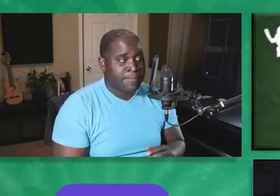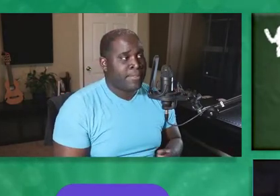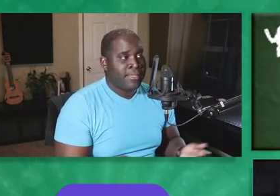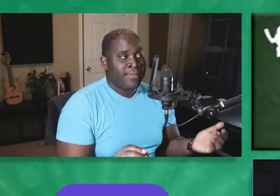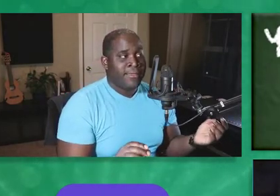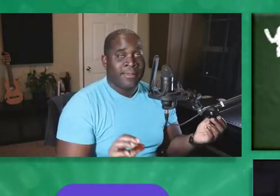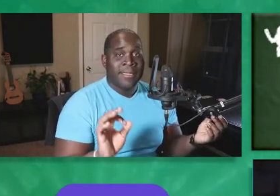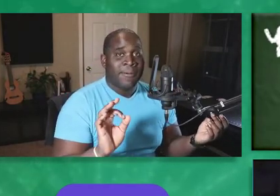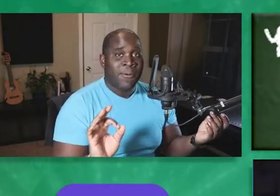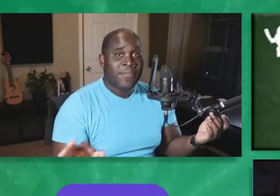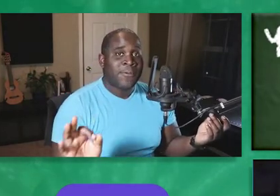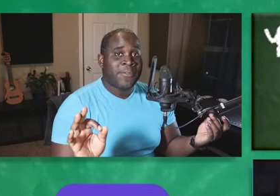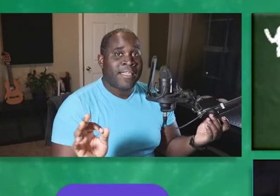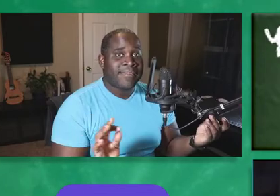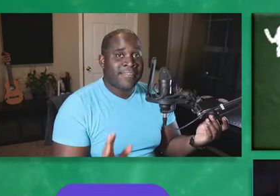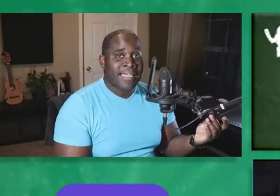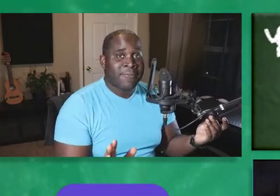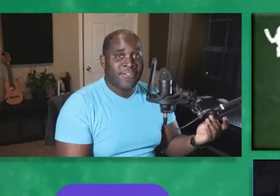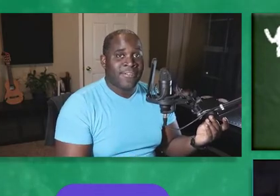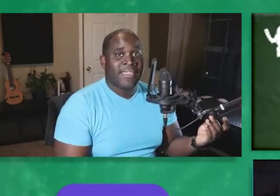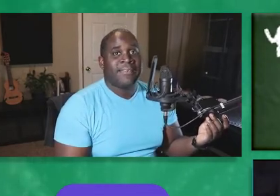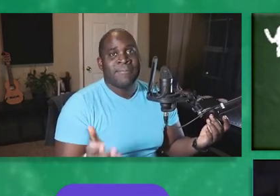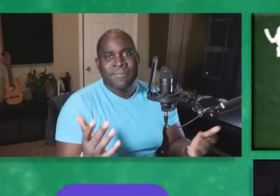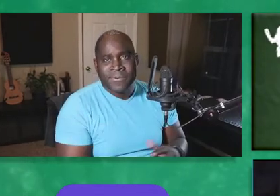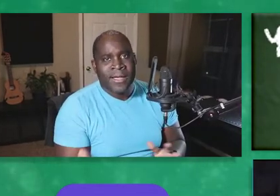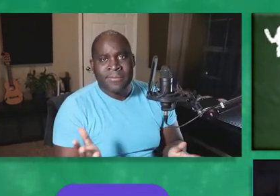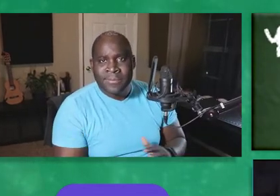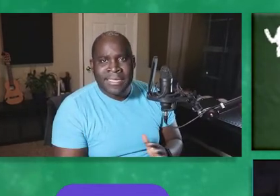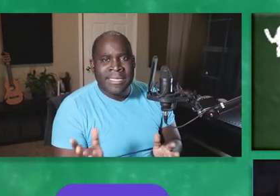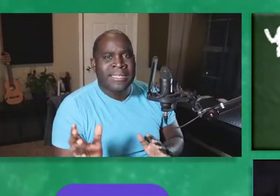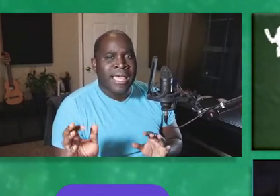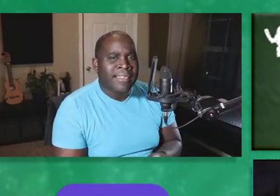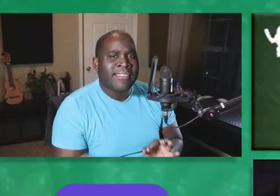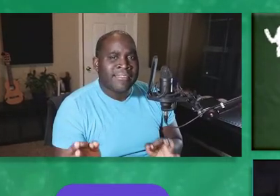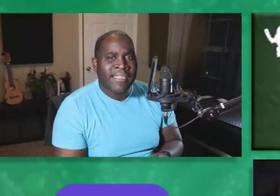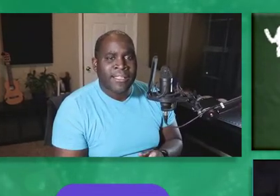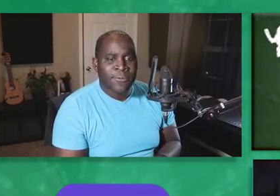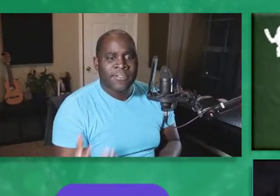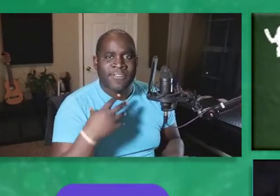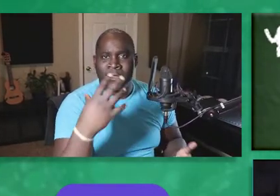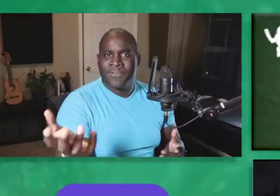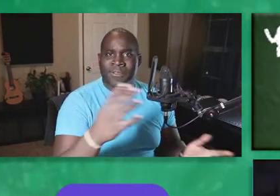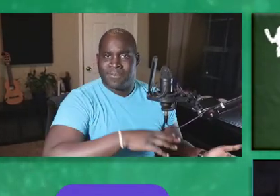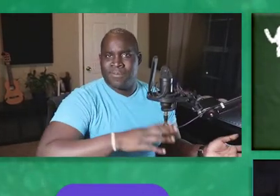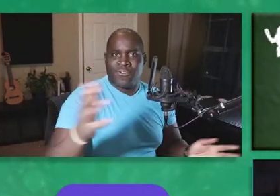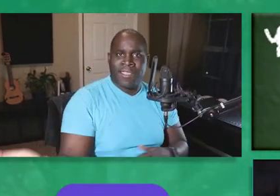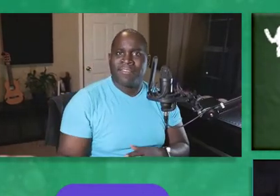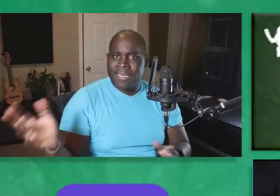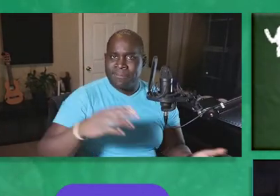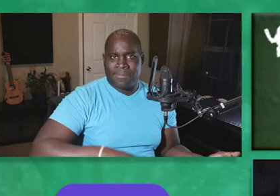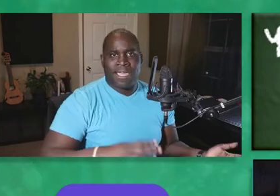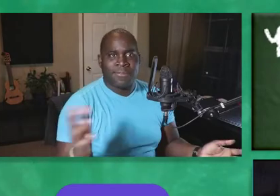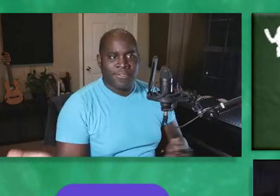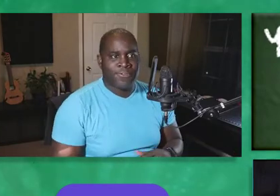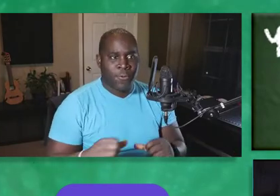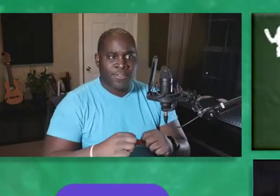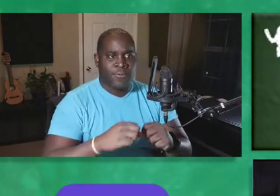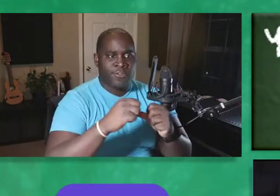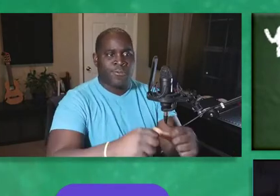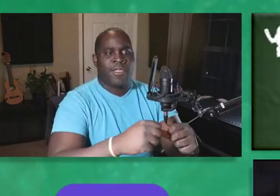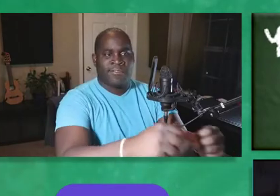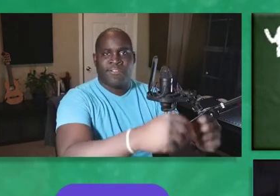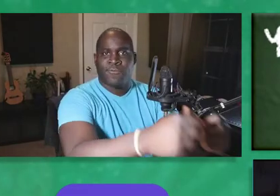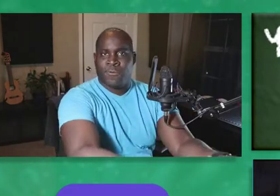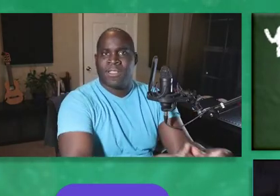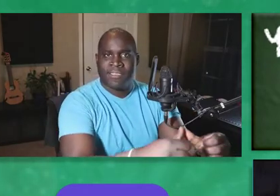that. Whether that's exactly what she said, probably not the exact words. It's hard to translate it. I don't think there's a